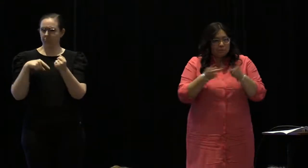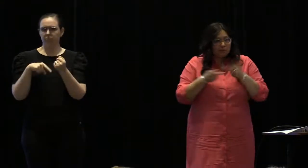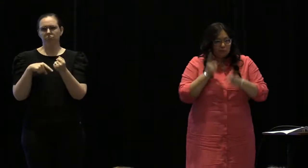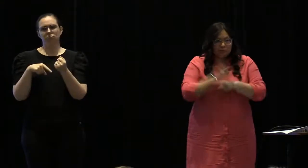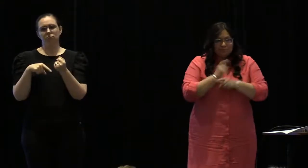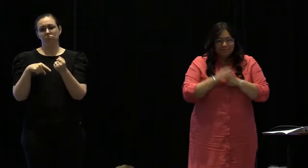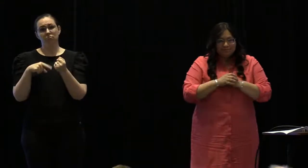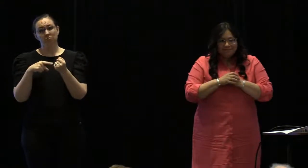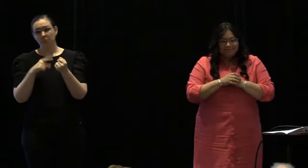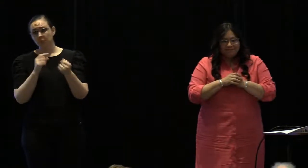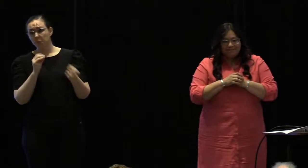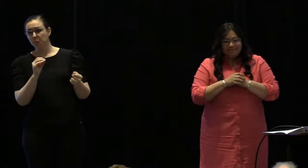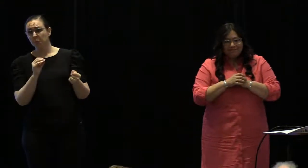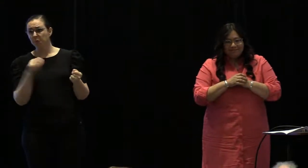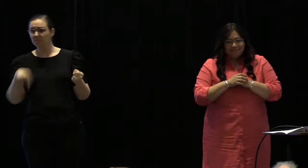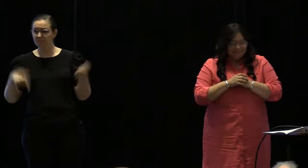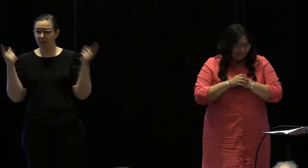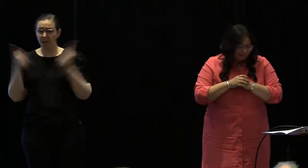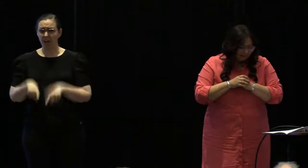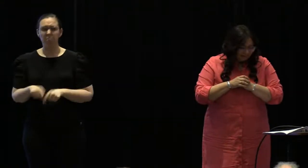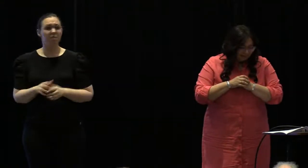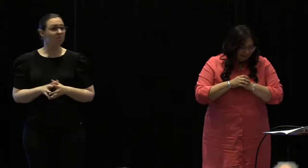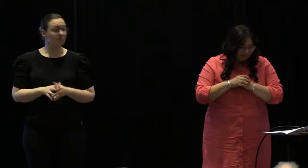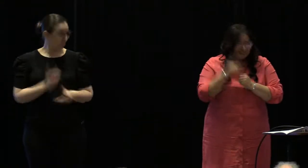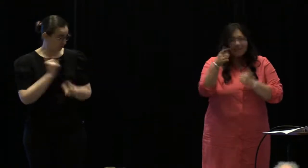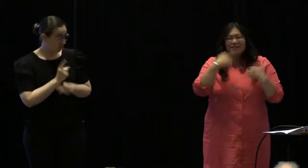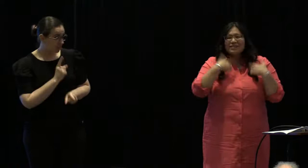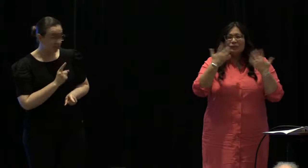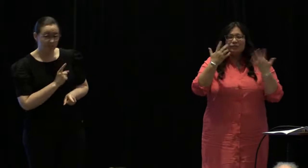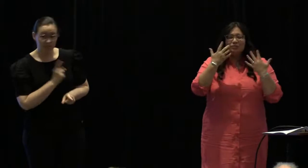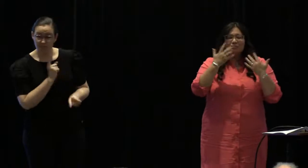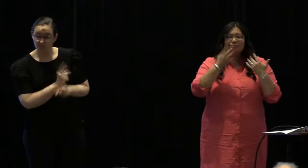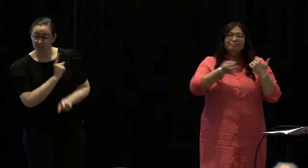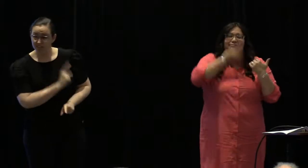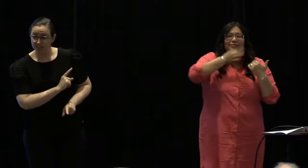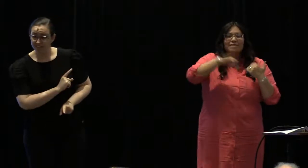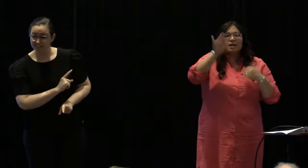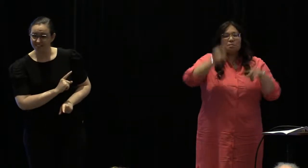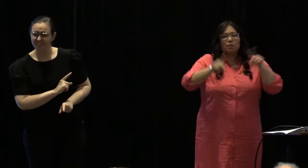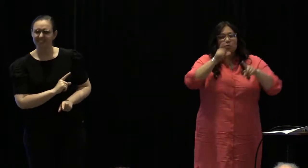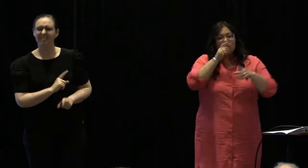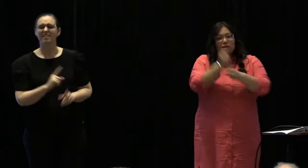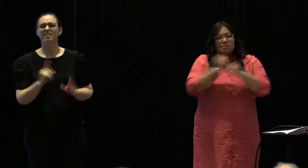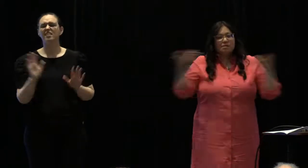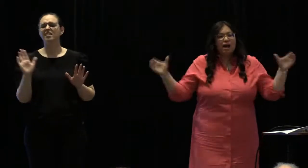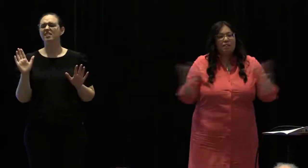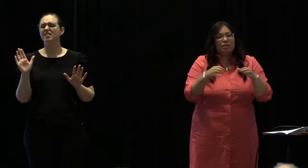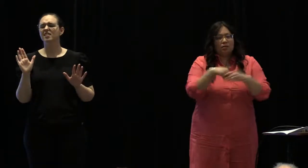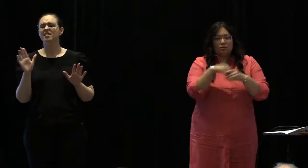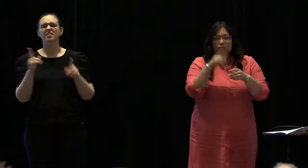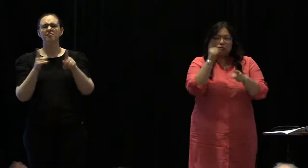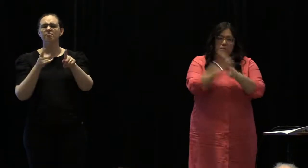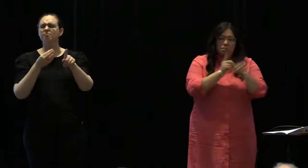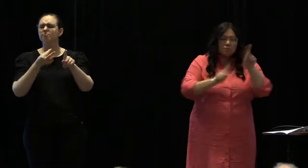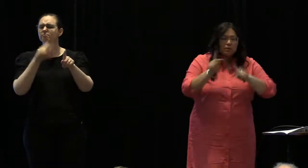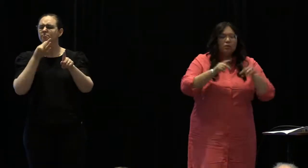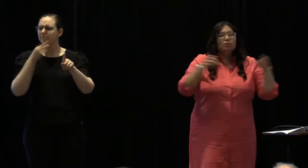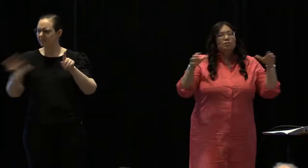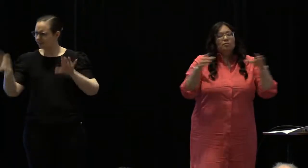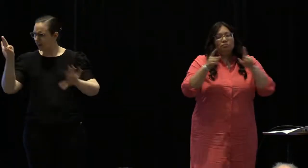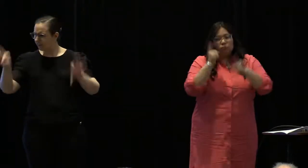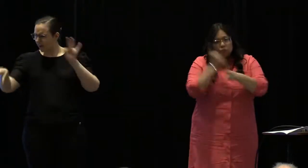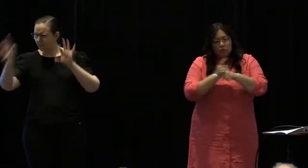leadership. Without his support, without his leadership, we wouldn't have been the solid, unified group that we